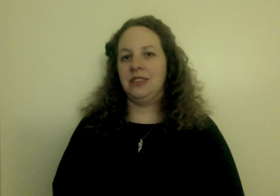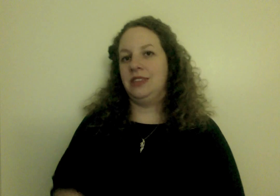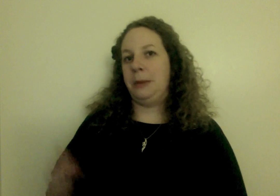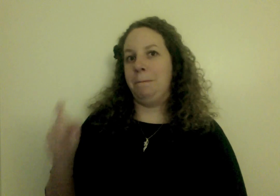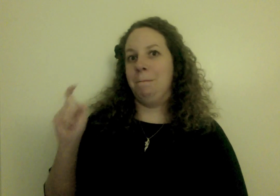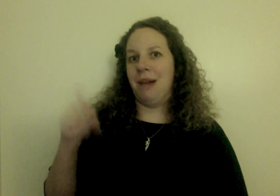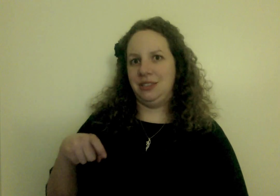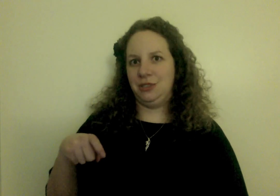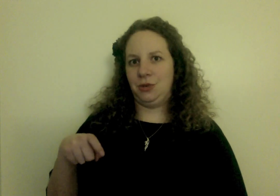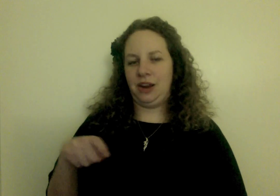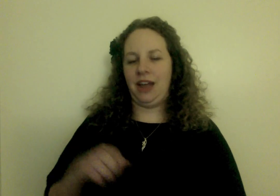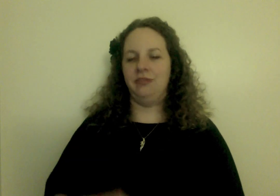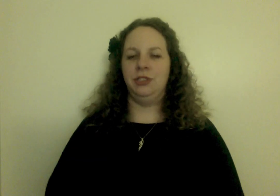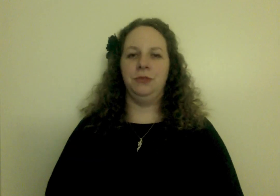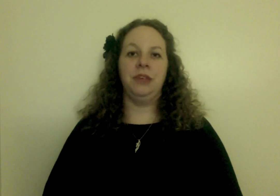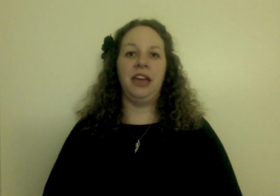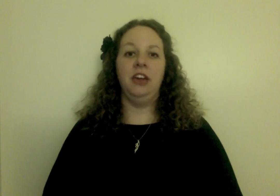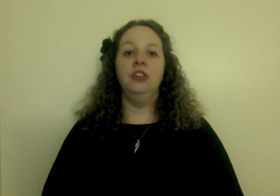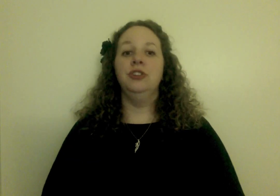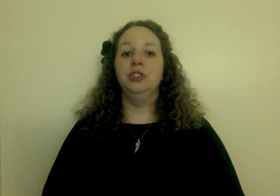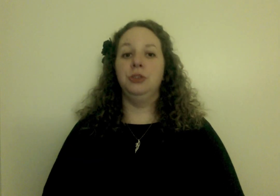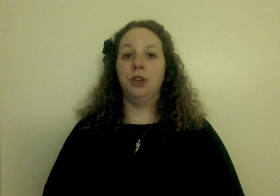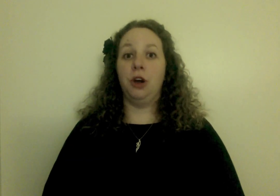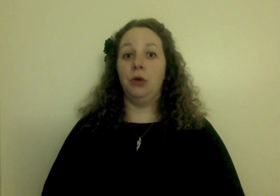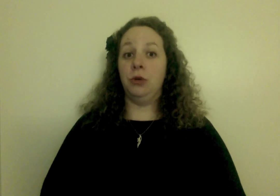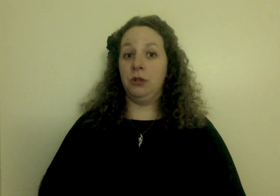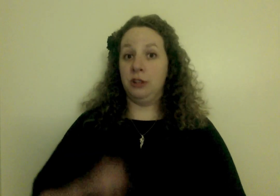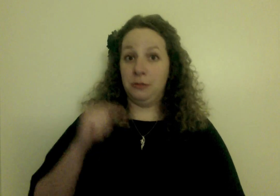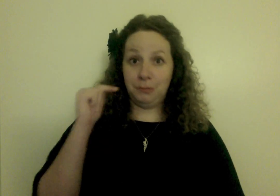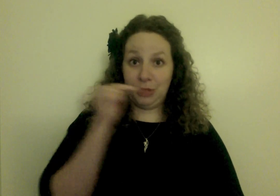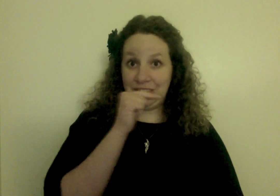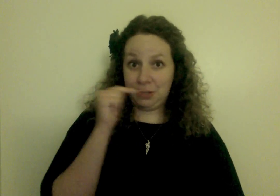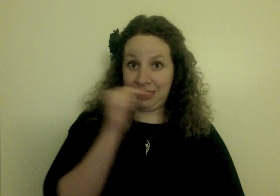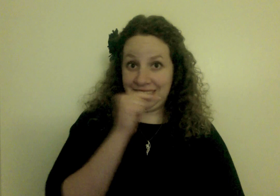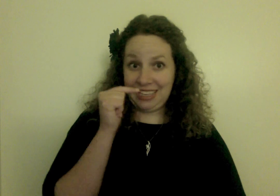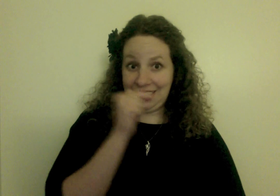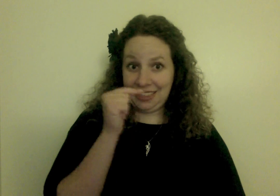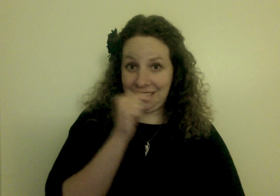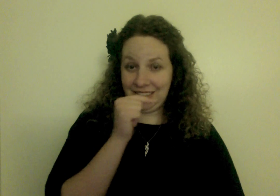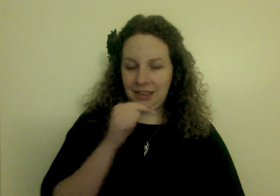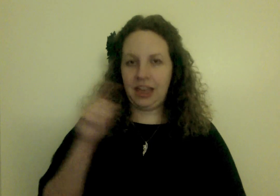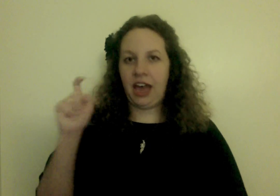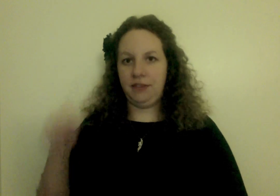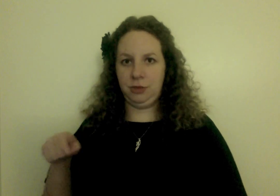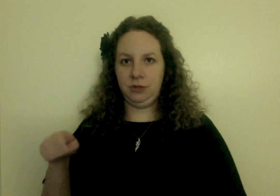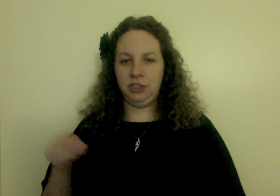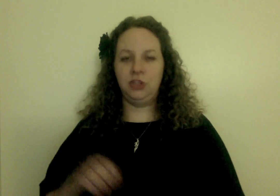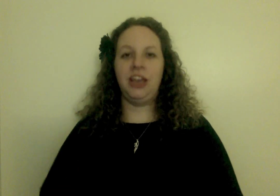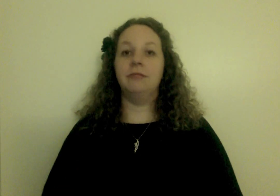The must or have to. Okay. So you would go brush my teeth, have to. Let's try it.